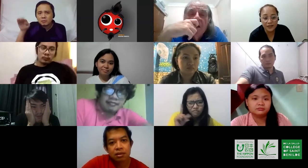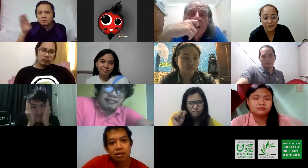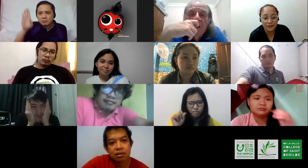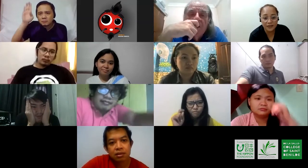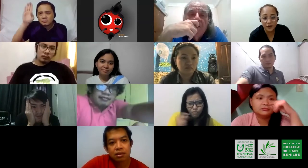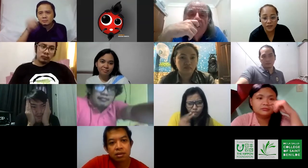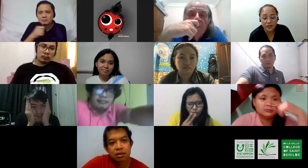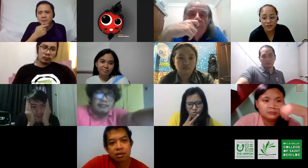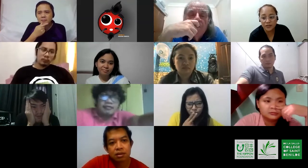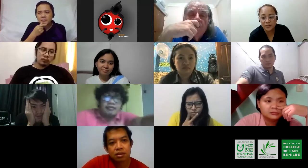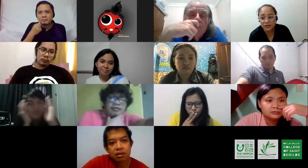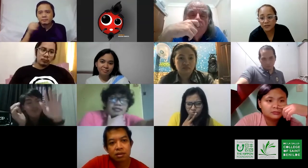is a question.